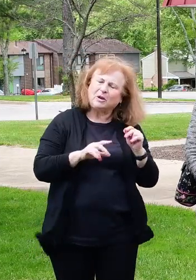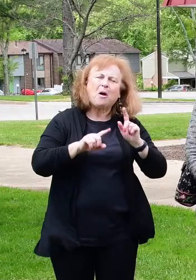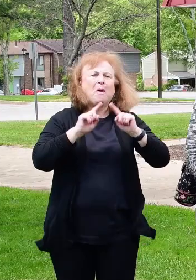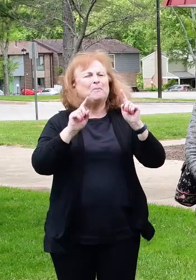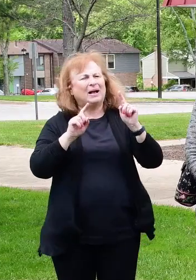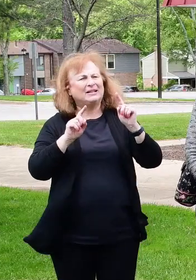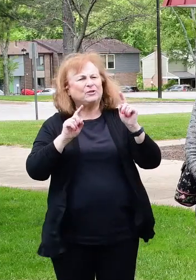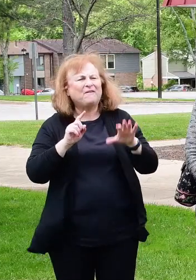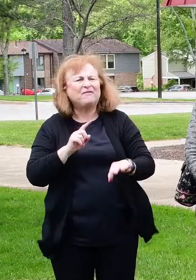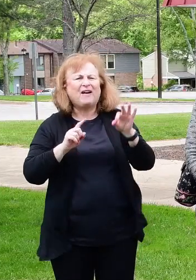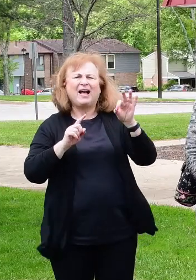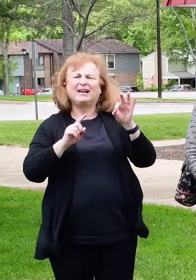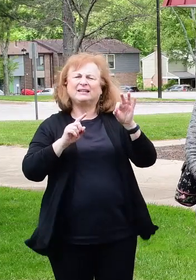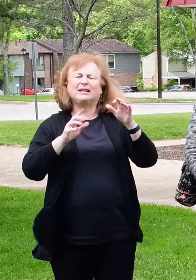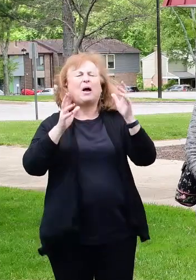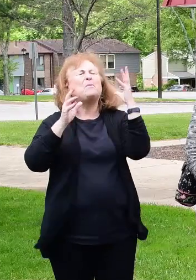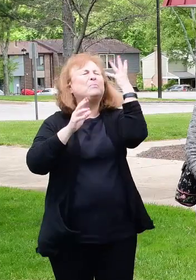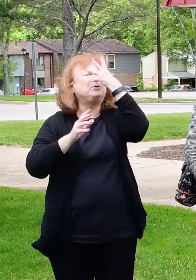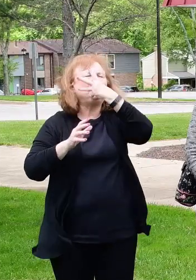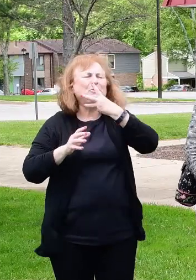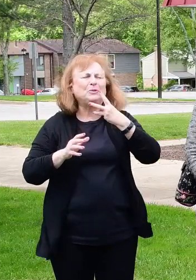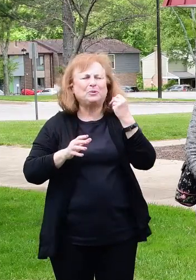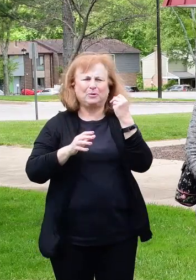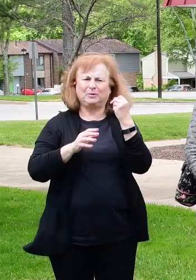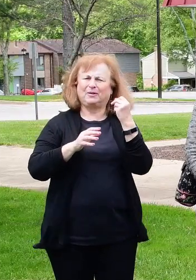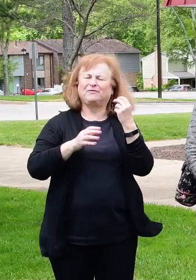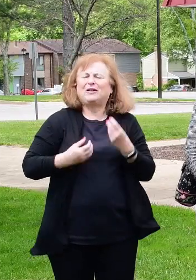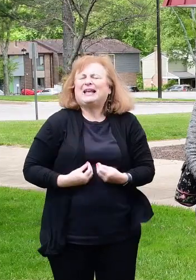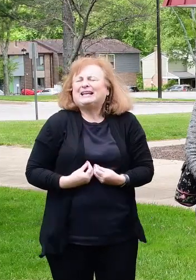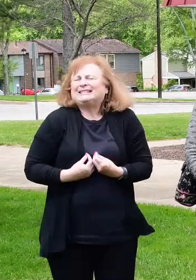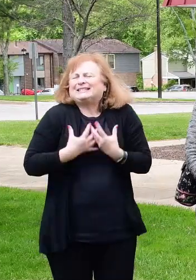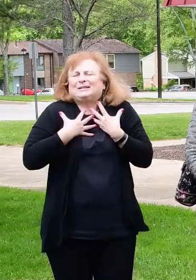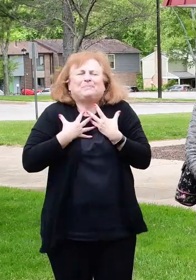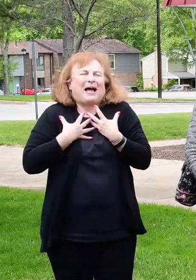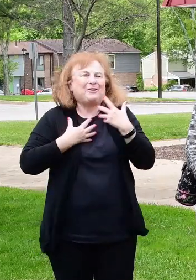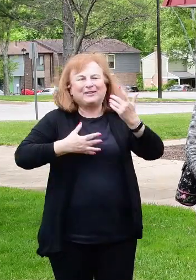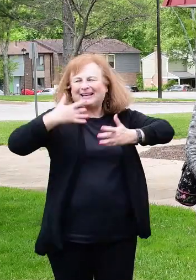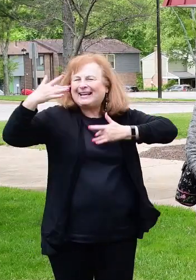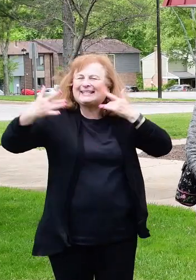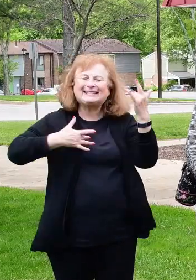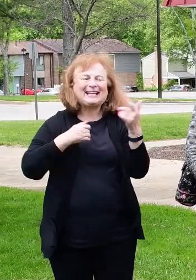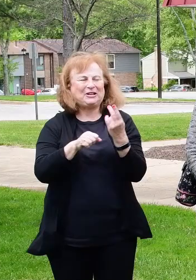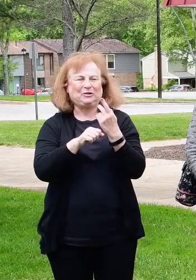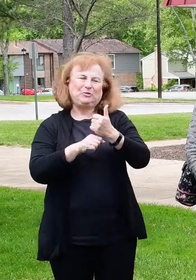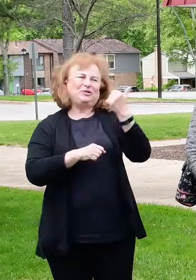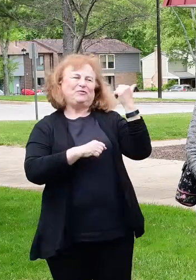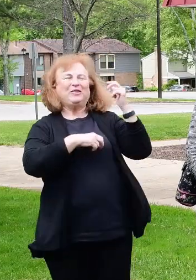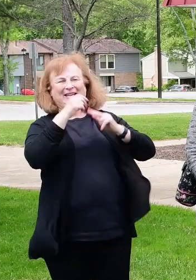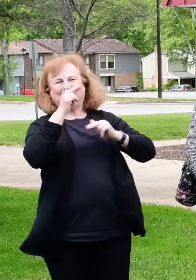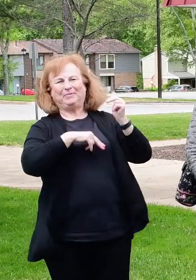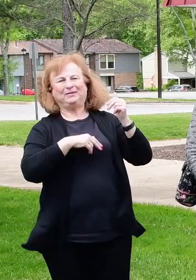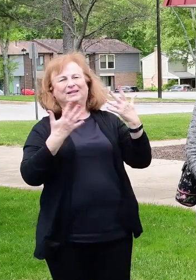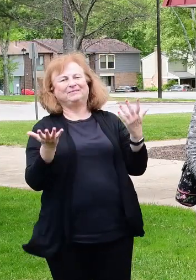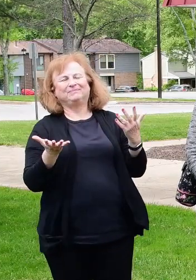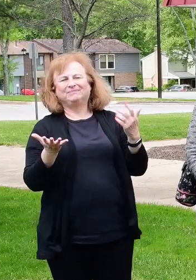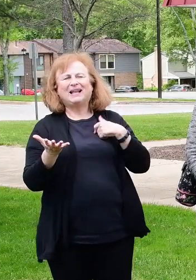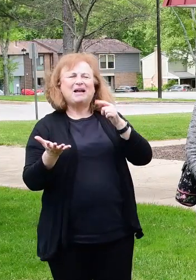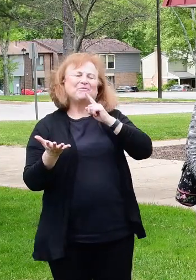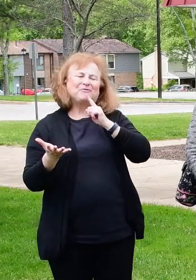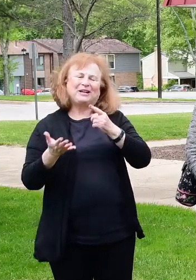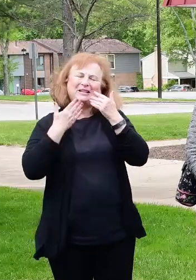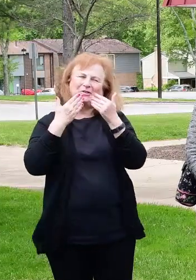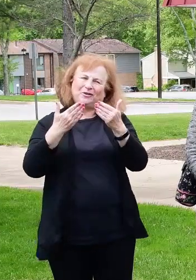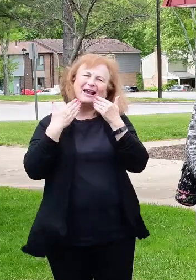but finding such a beautiful, inspiring, exciting use for this building. I'm